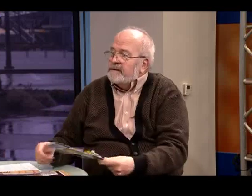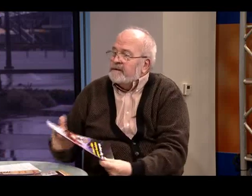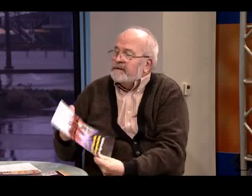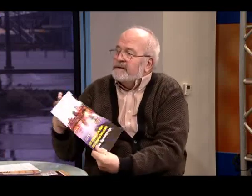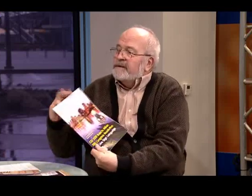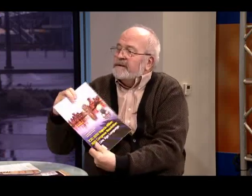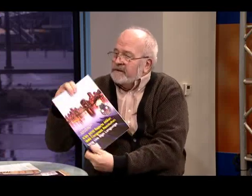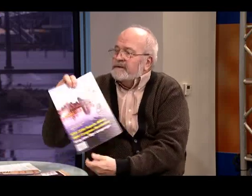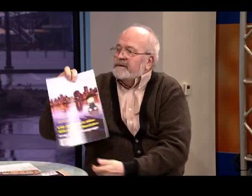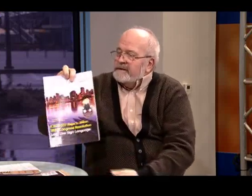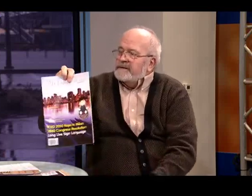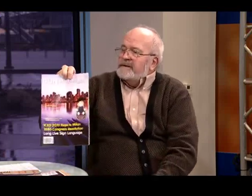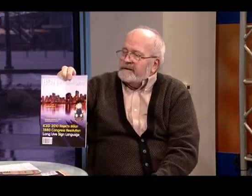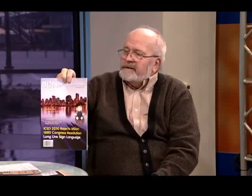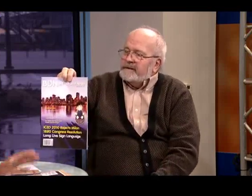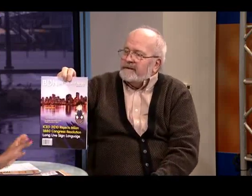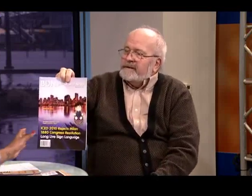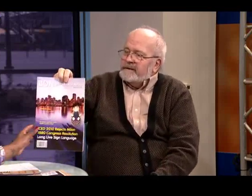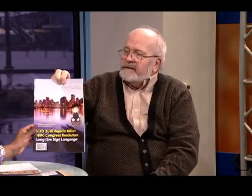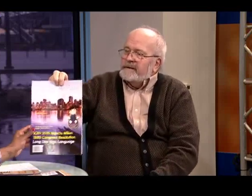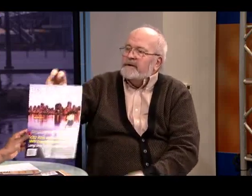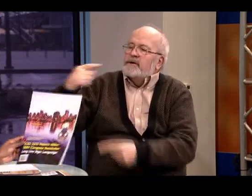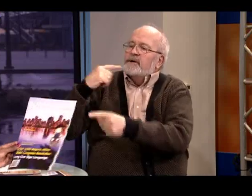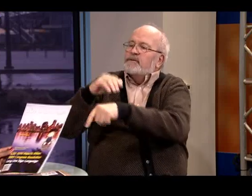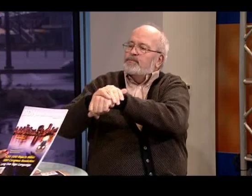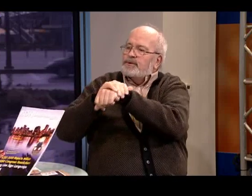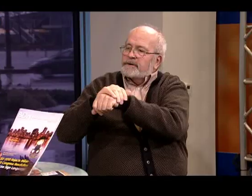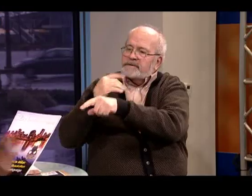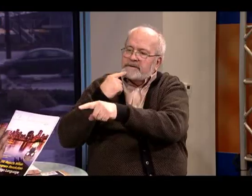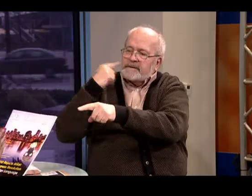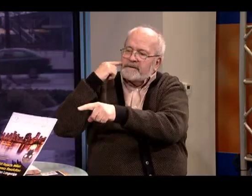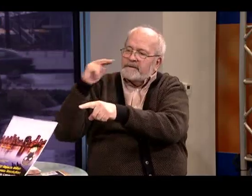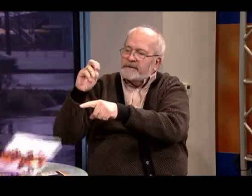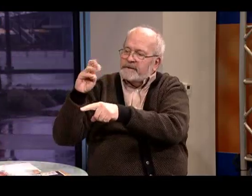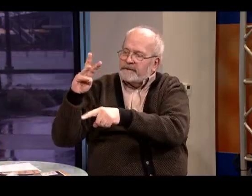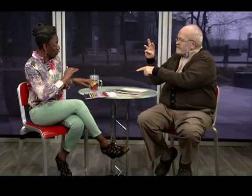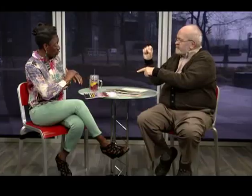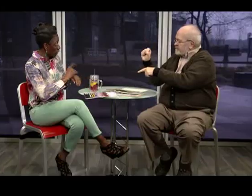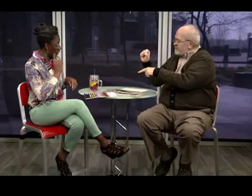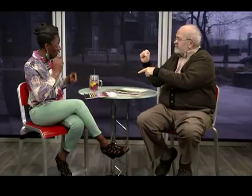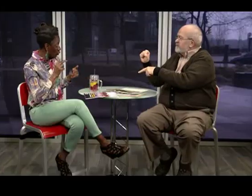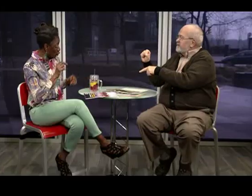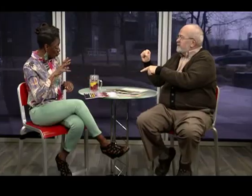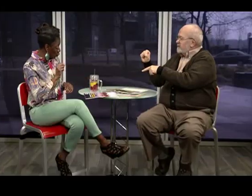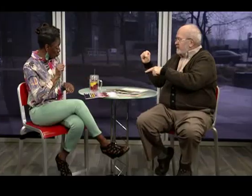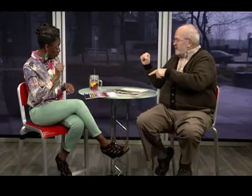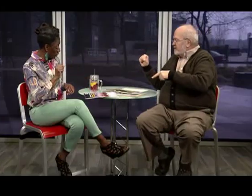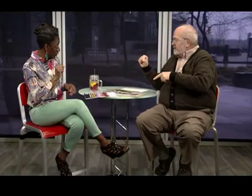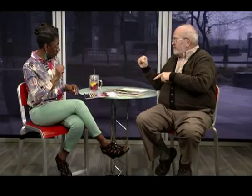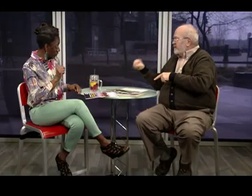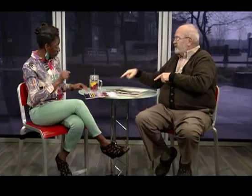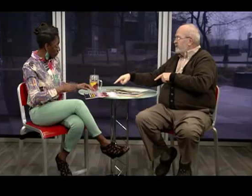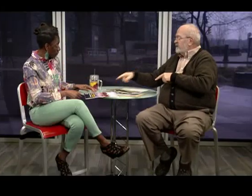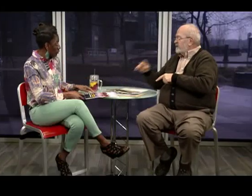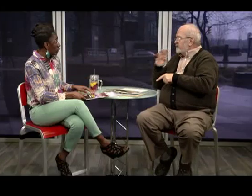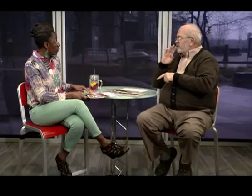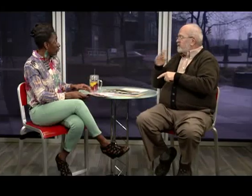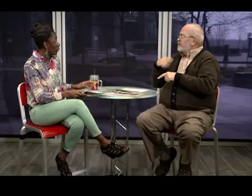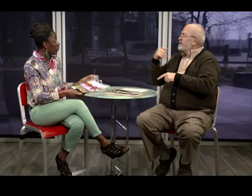Britain also has their own publication that had talked about it. That's the British Deaf News here. Oh, the British